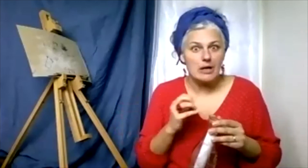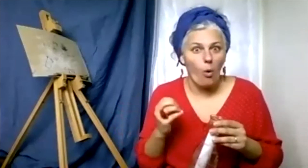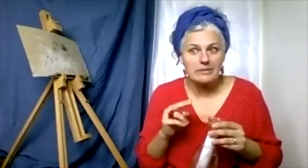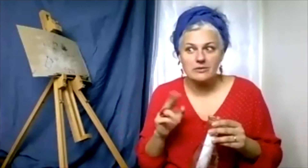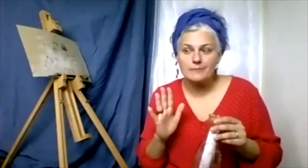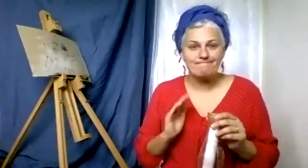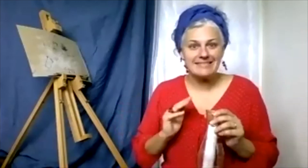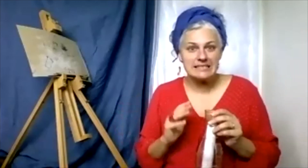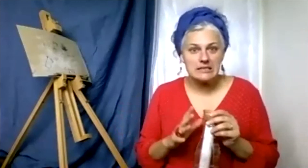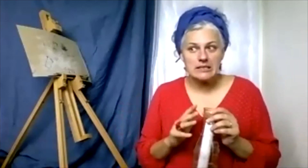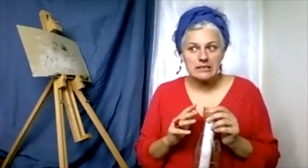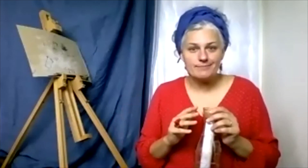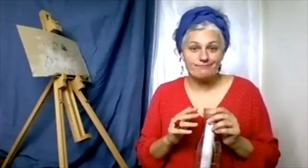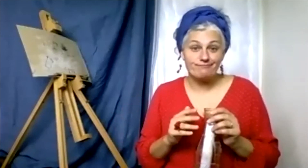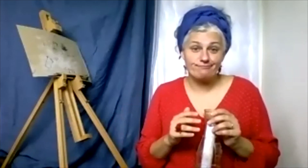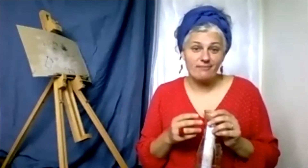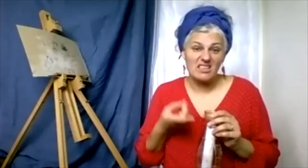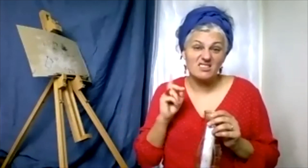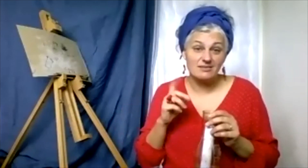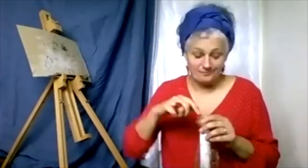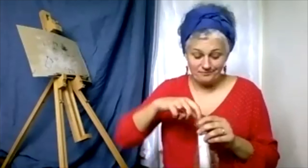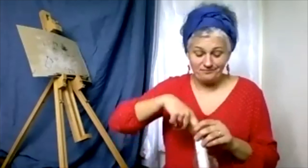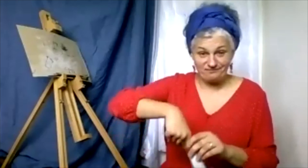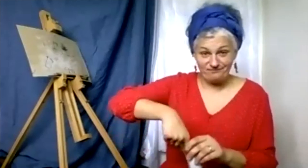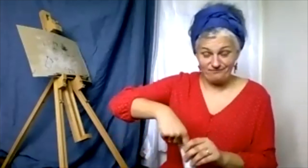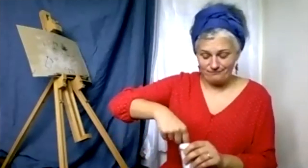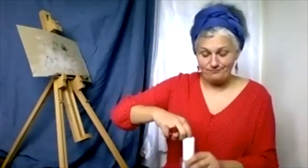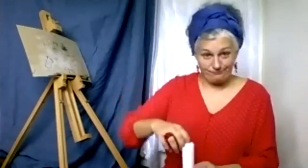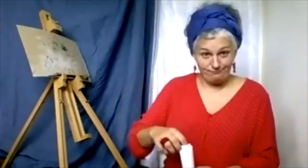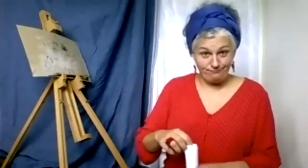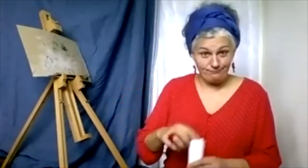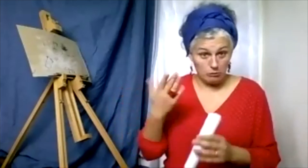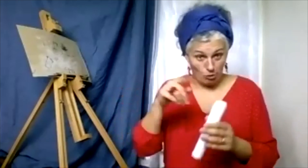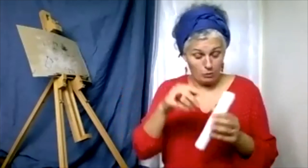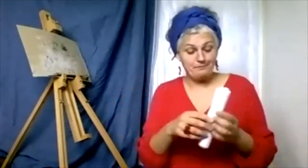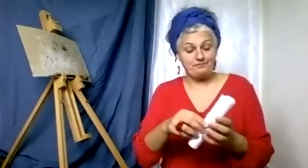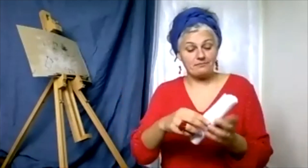I was kind of trying to figure out, will I open it, will I not? Well, I did. Maybe I'll show it to you.